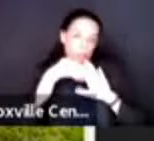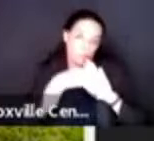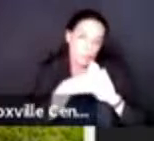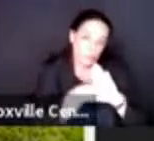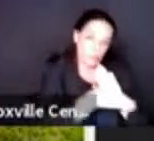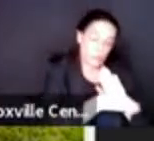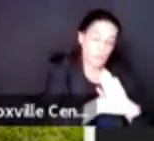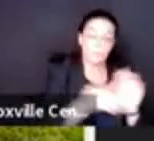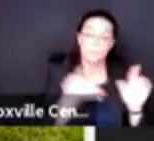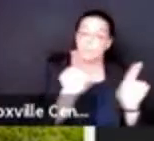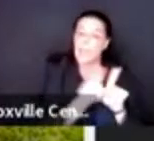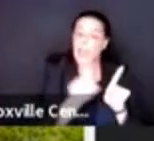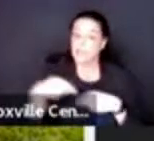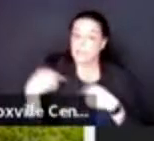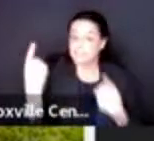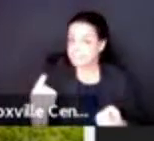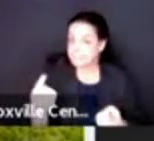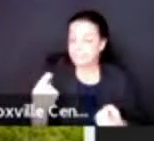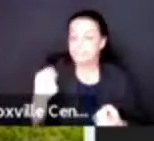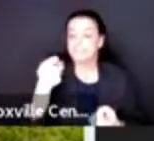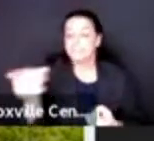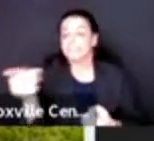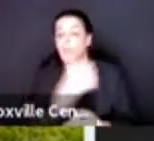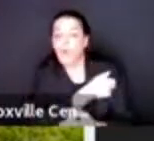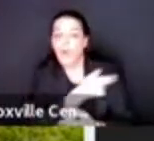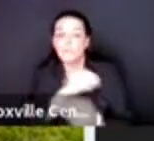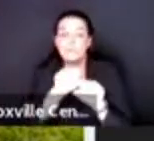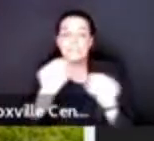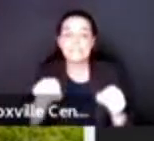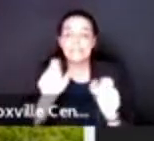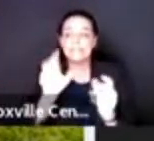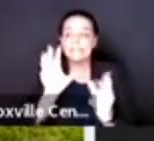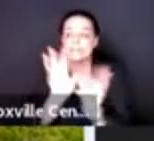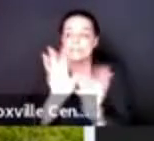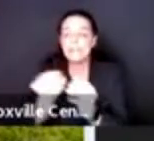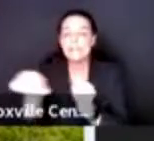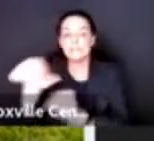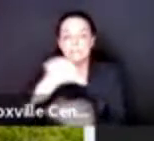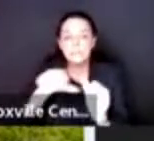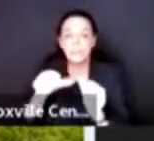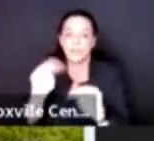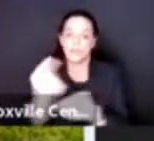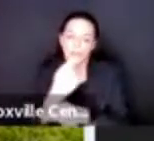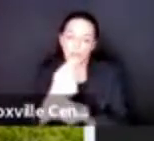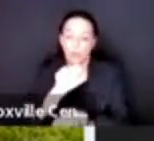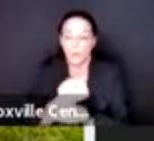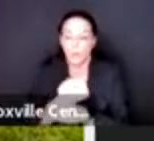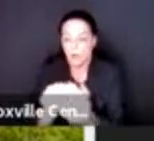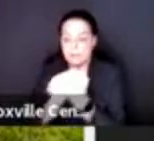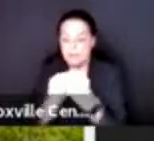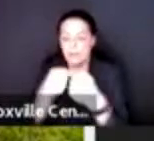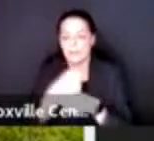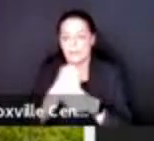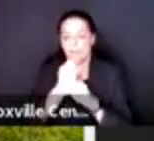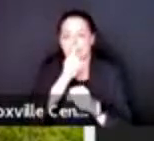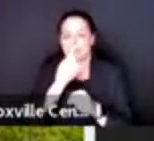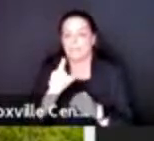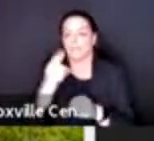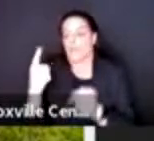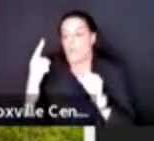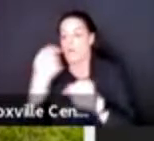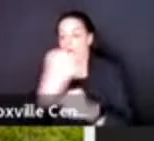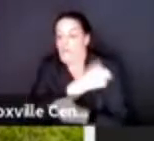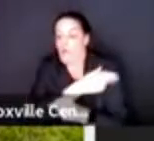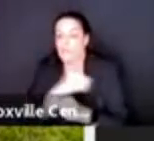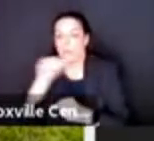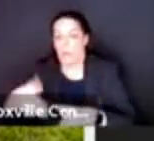As always, the hospital systems continue to meet routinely, work together to ensure that no system is impacted disproportionately, and